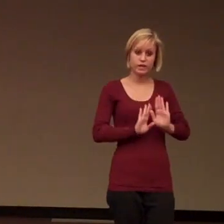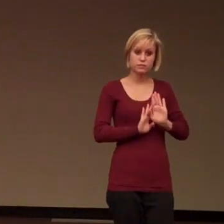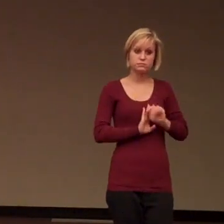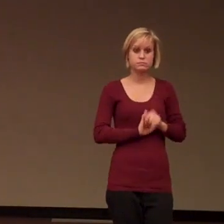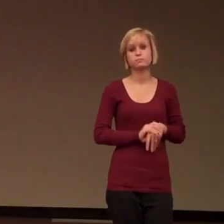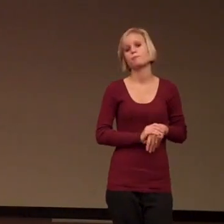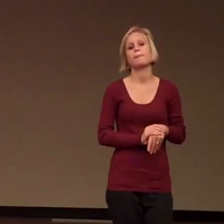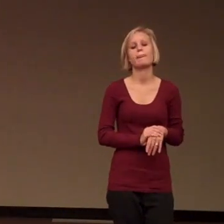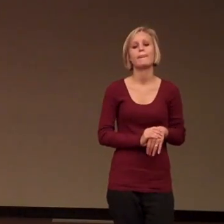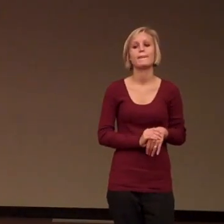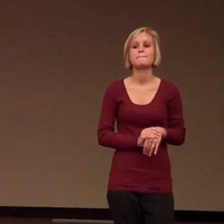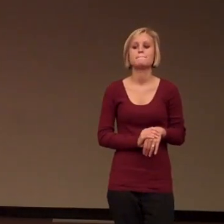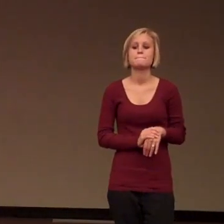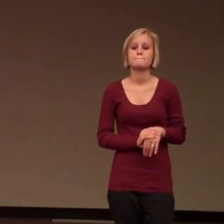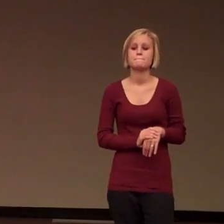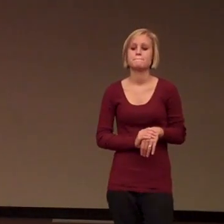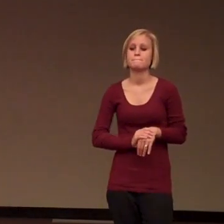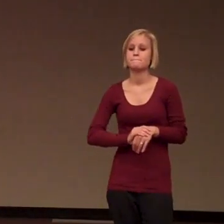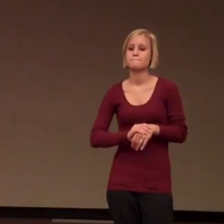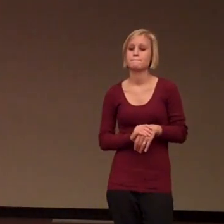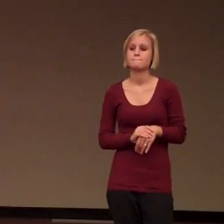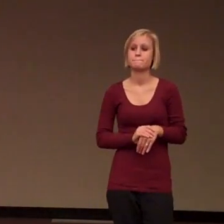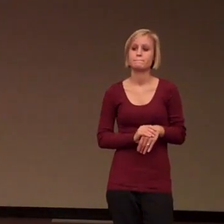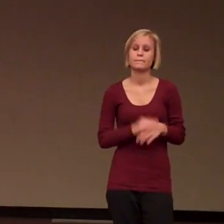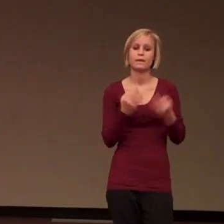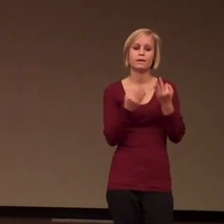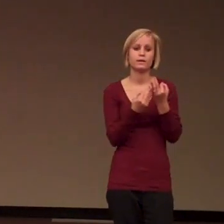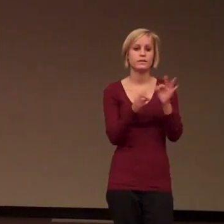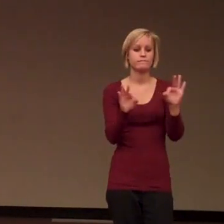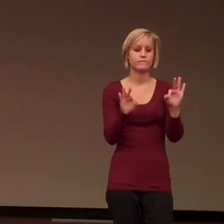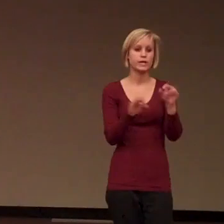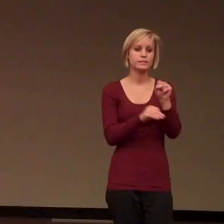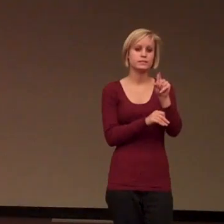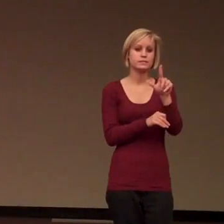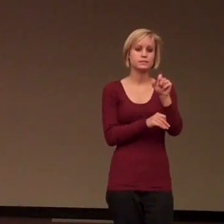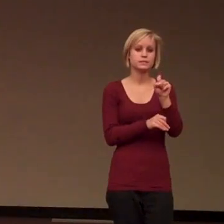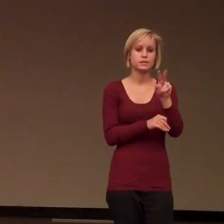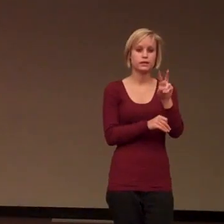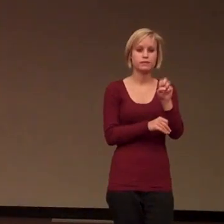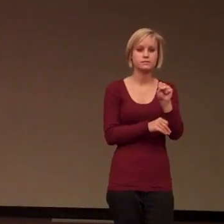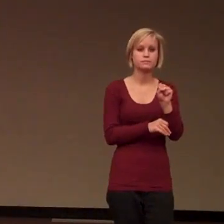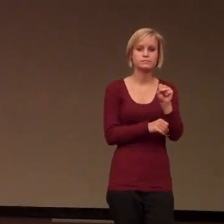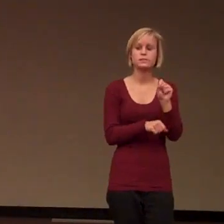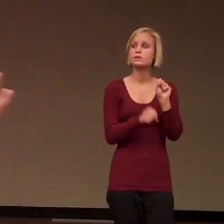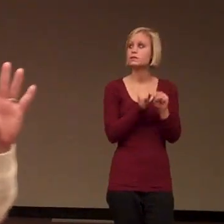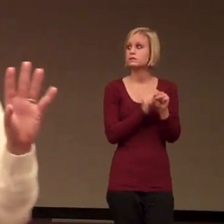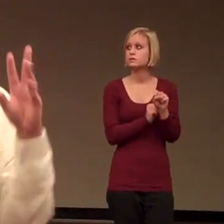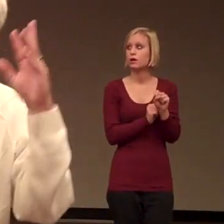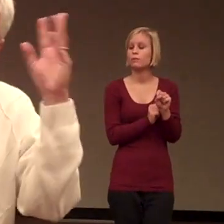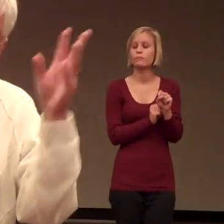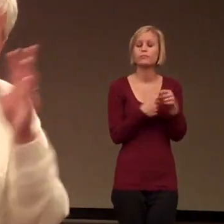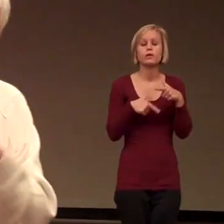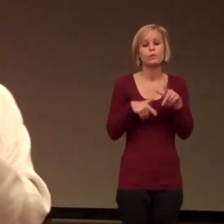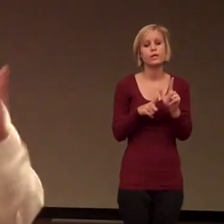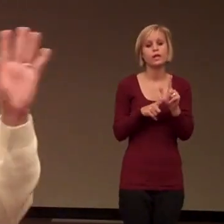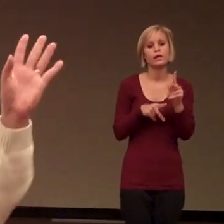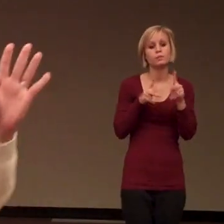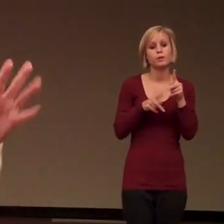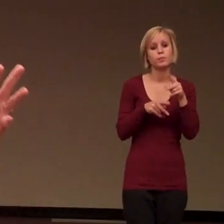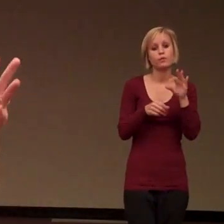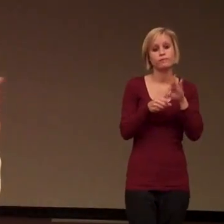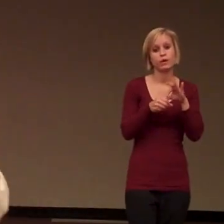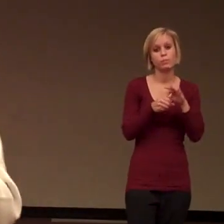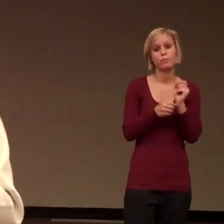And, you know, when he frees the slaves. So anyhow, we decided we're not going to do anything. We'll let the people vote. They do vote.